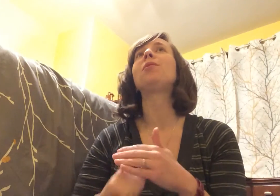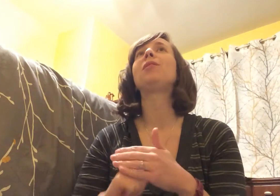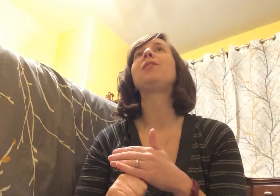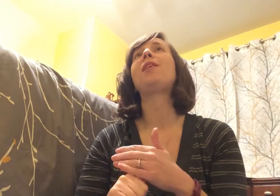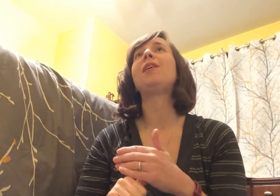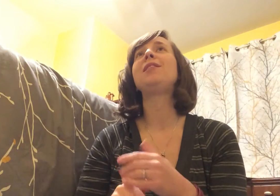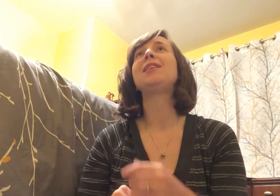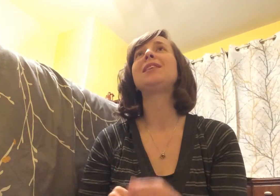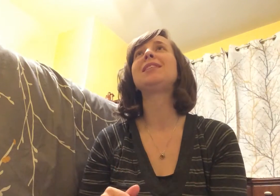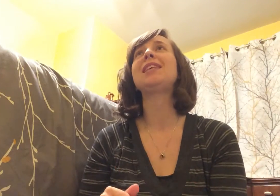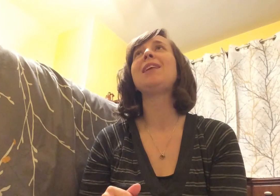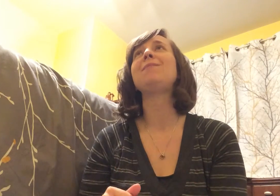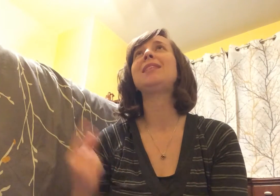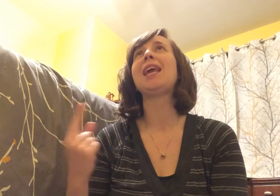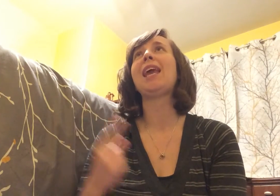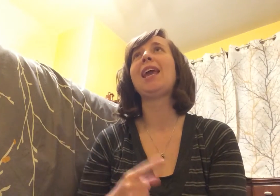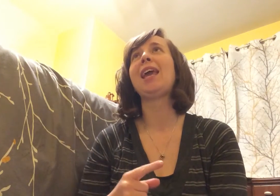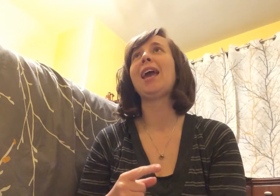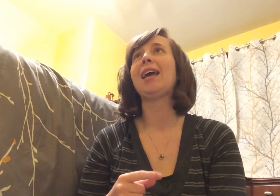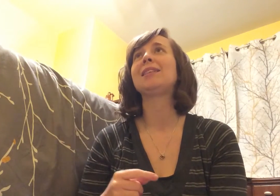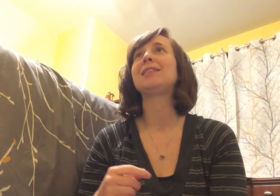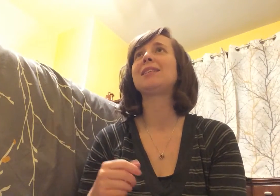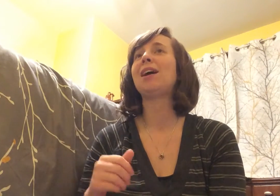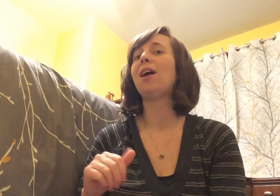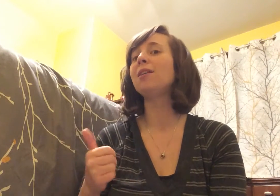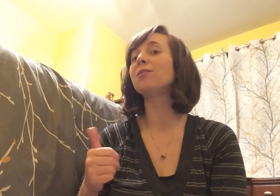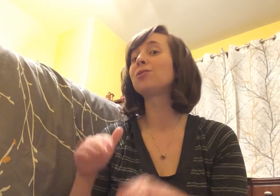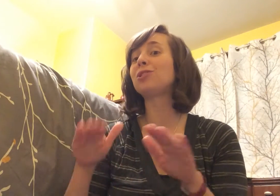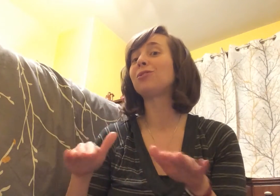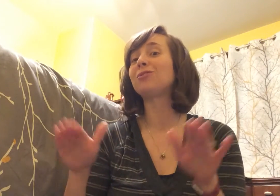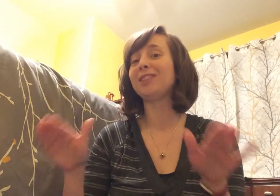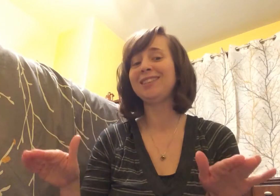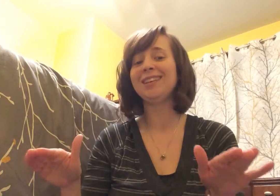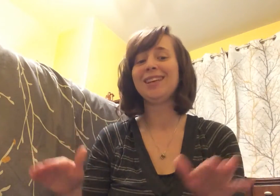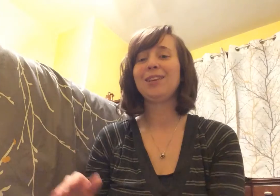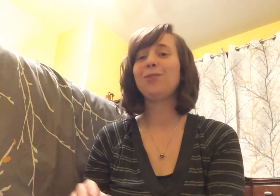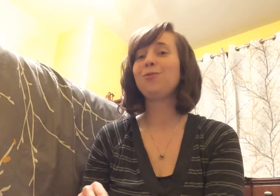born on the same day as other children, you would be